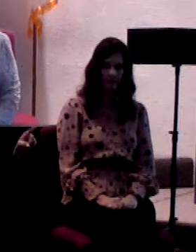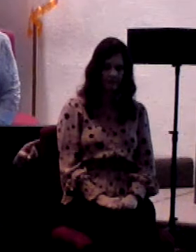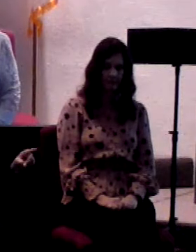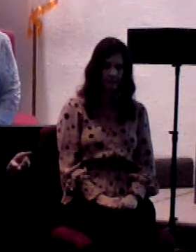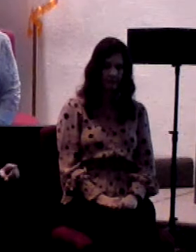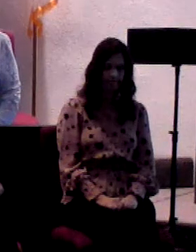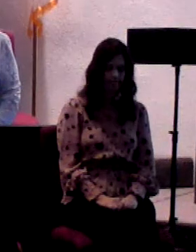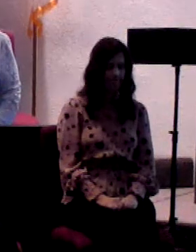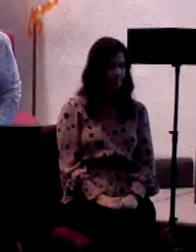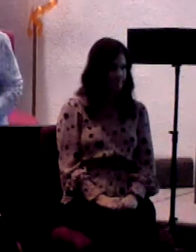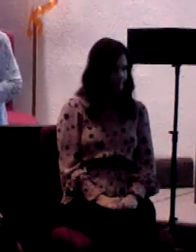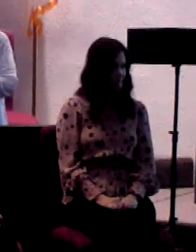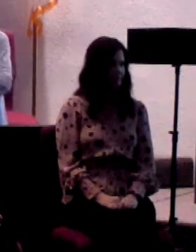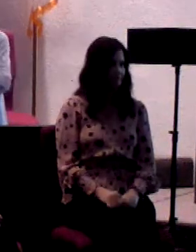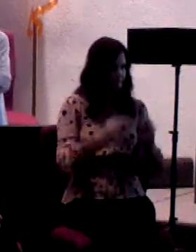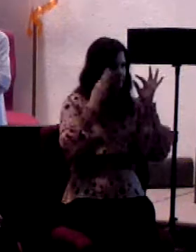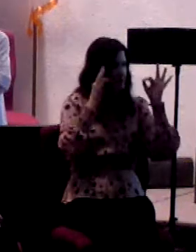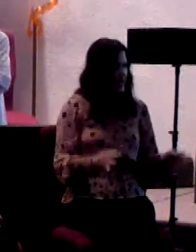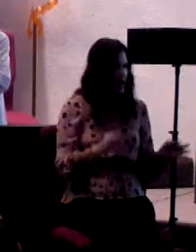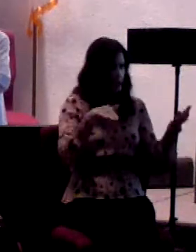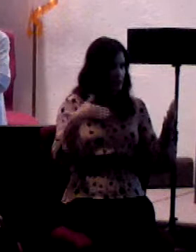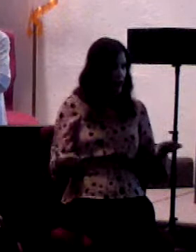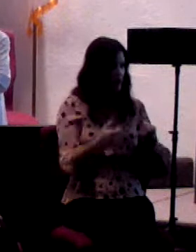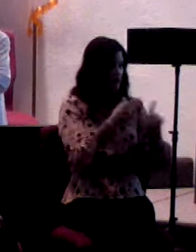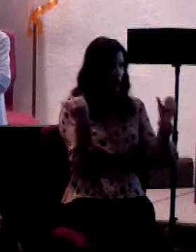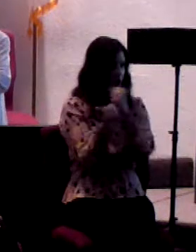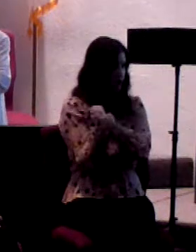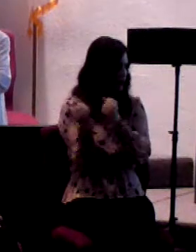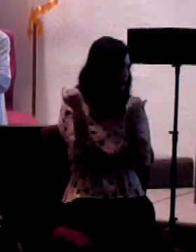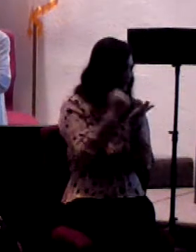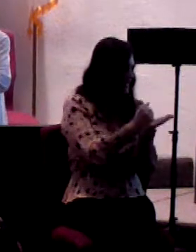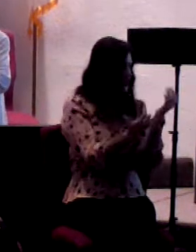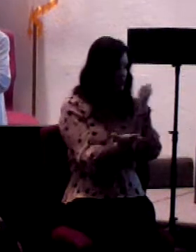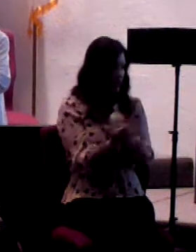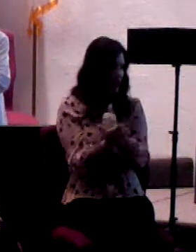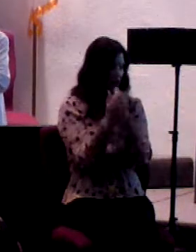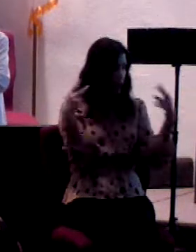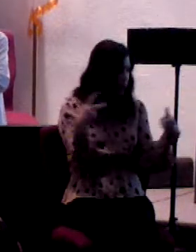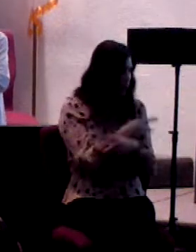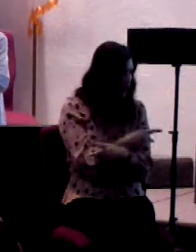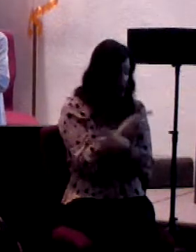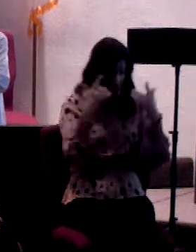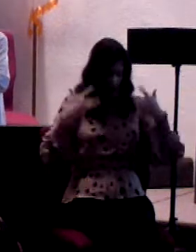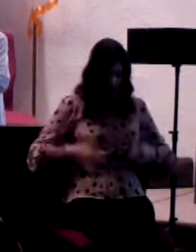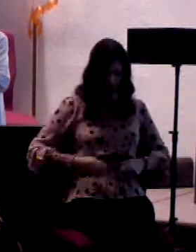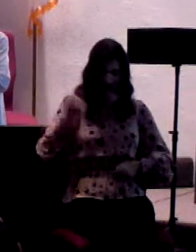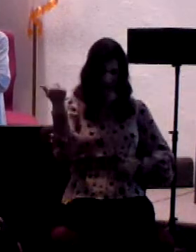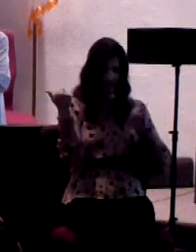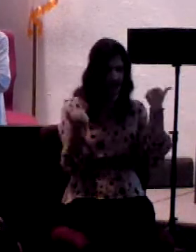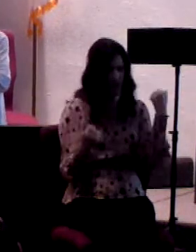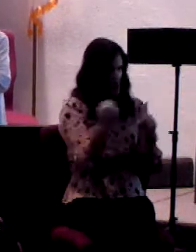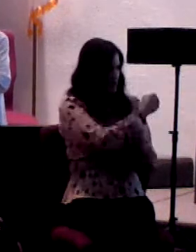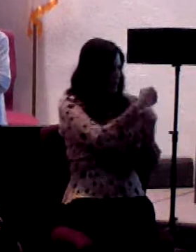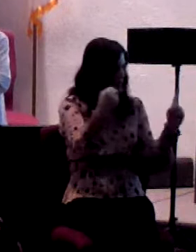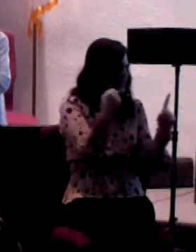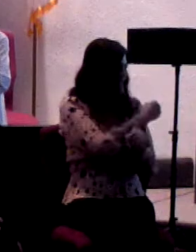Was sentenced to death by crucifixion. He was stripped and scourged and mocked, and then he carried his